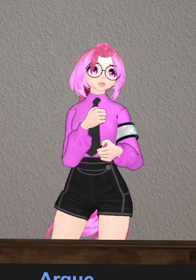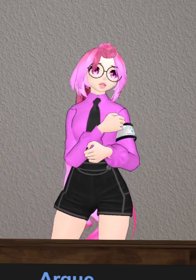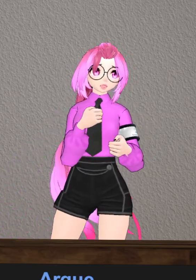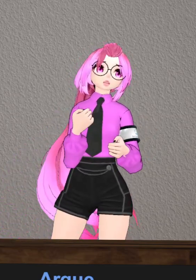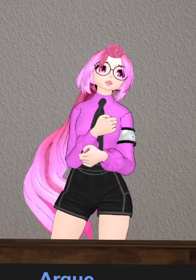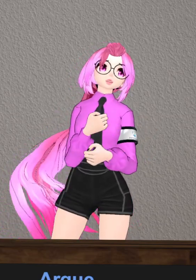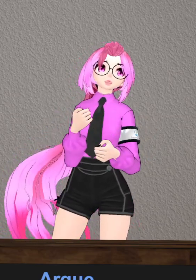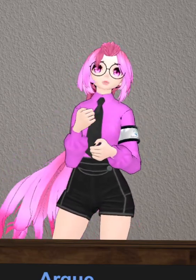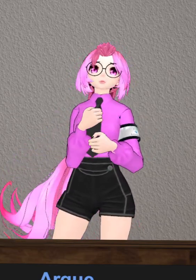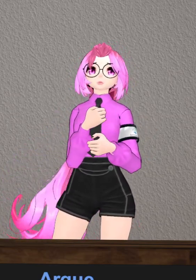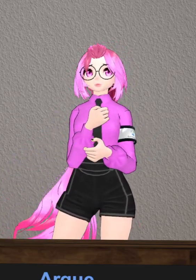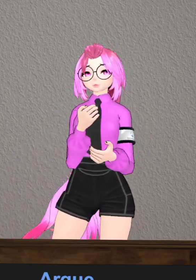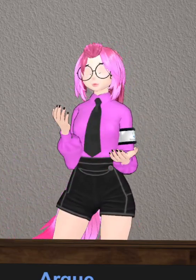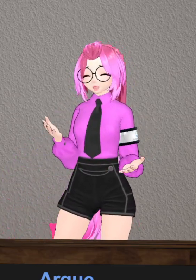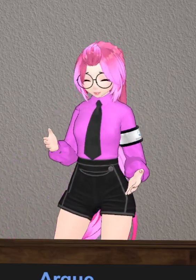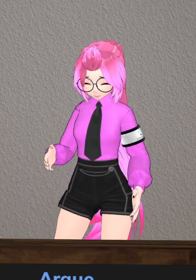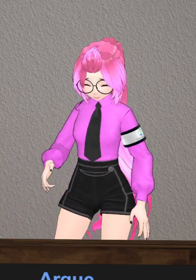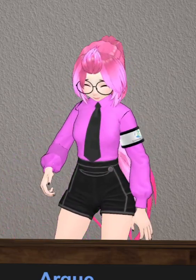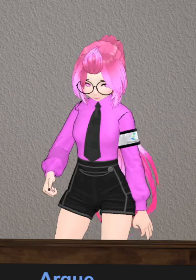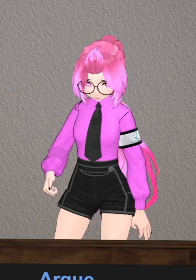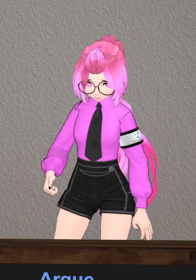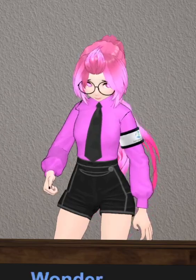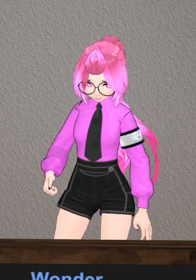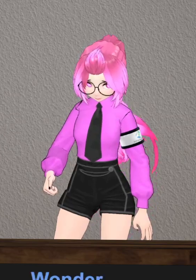fought. Right?